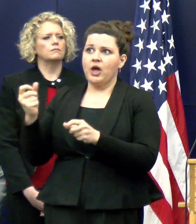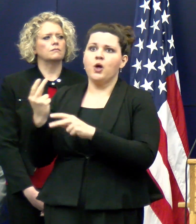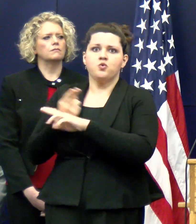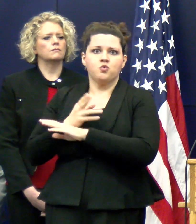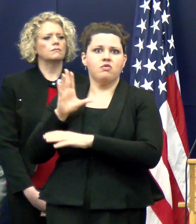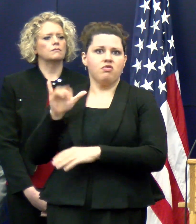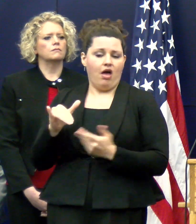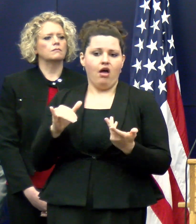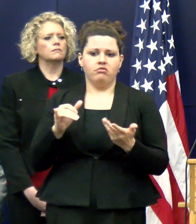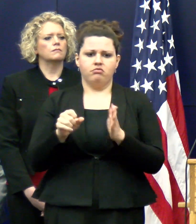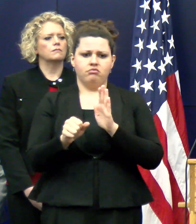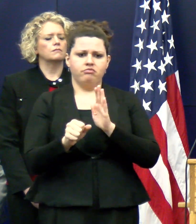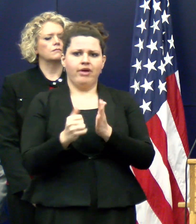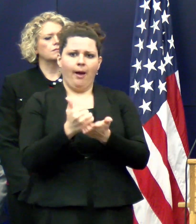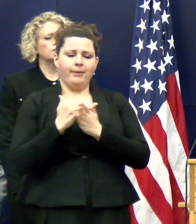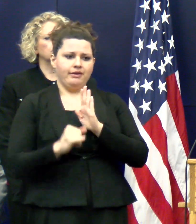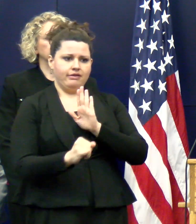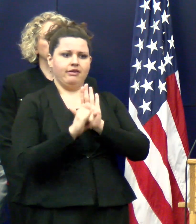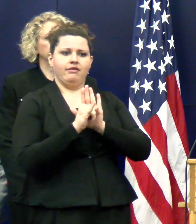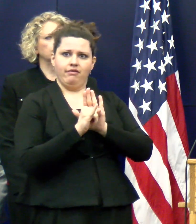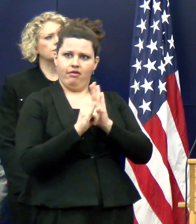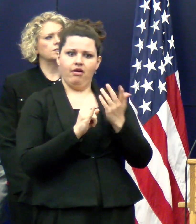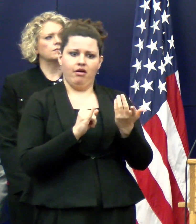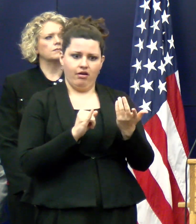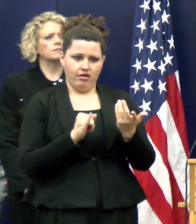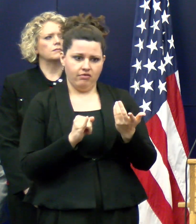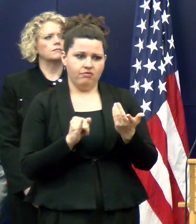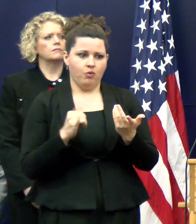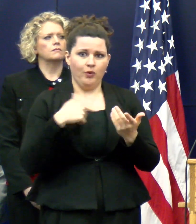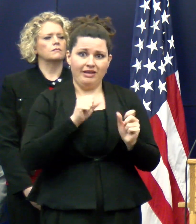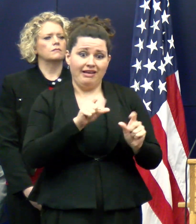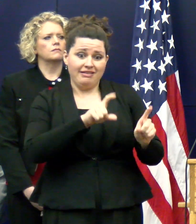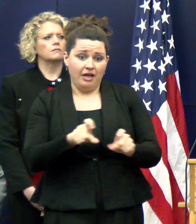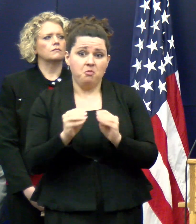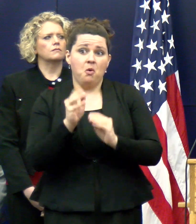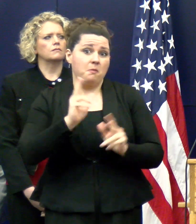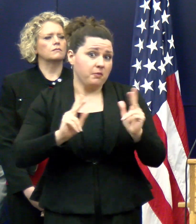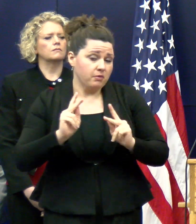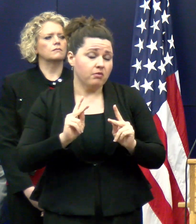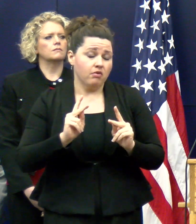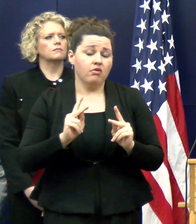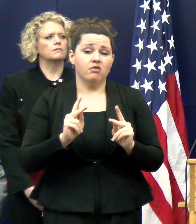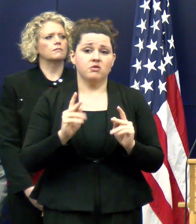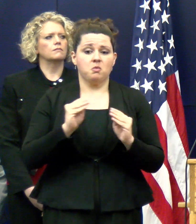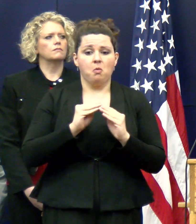us identify, increase the number of people that we can test, make it more